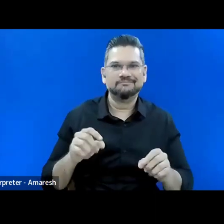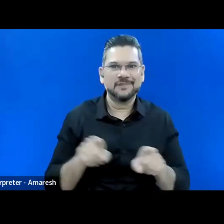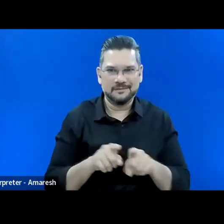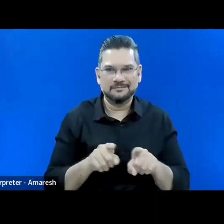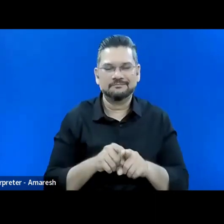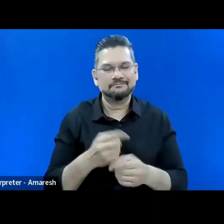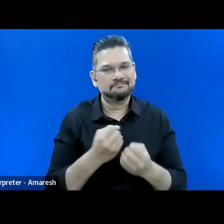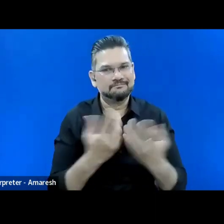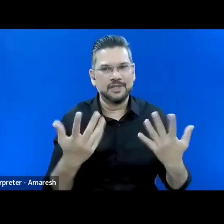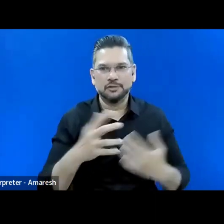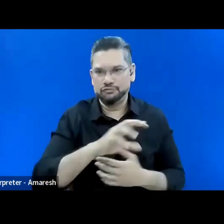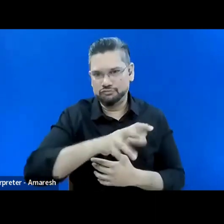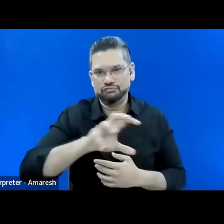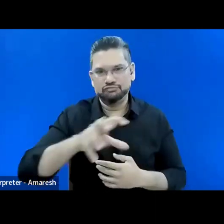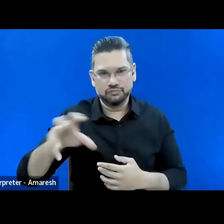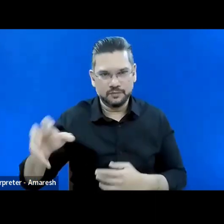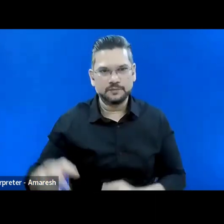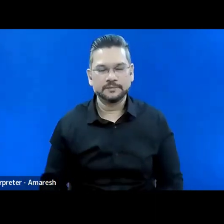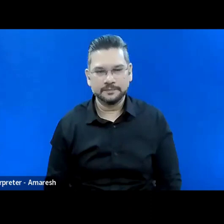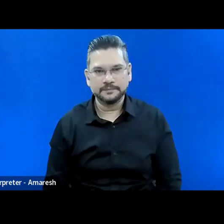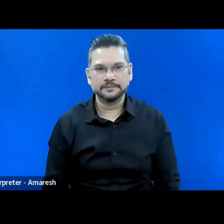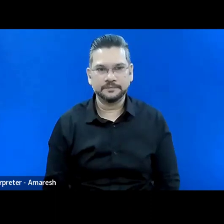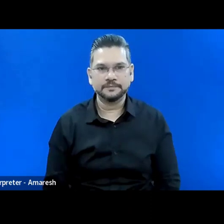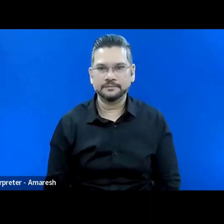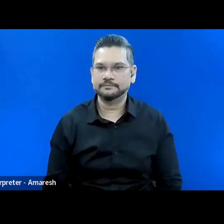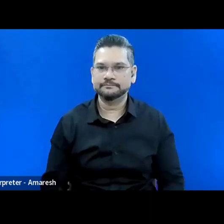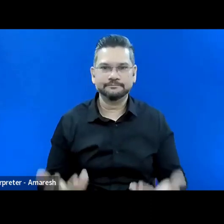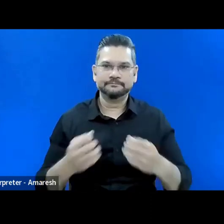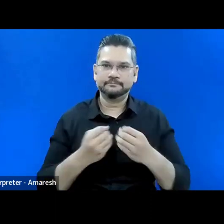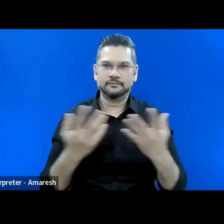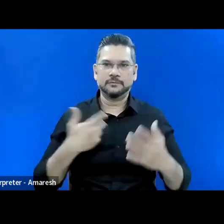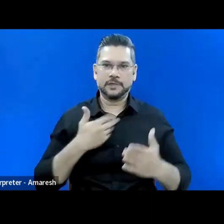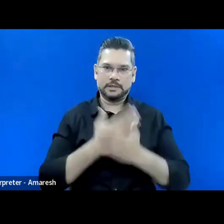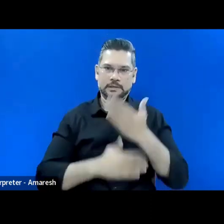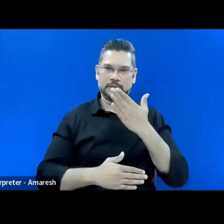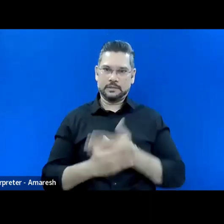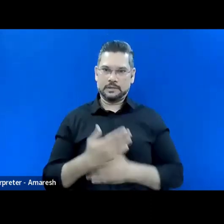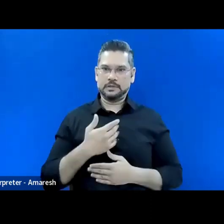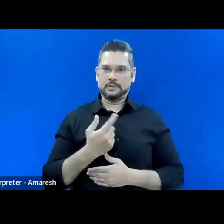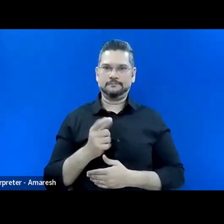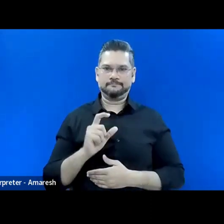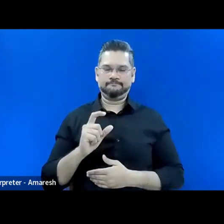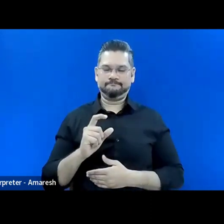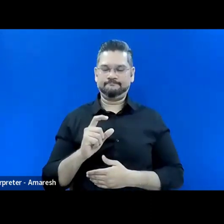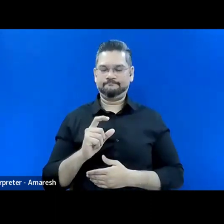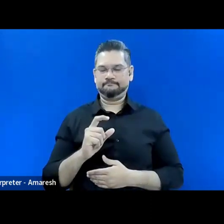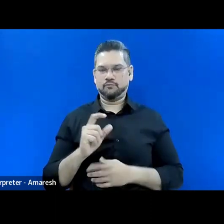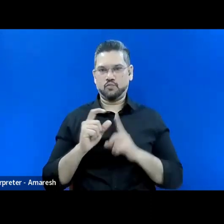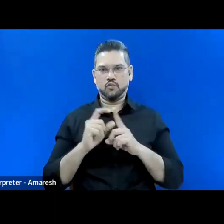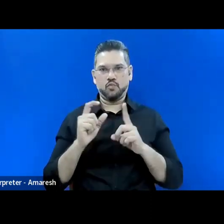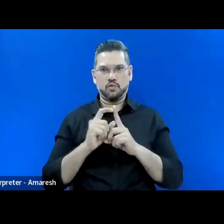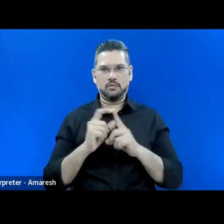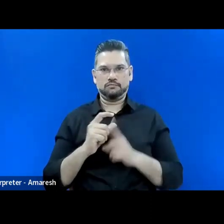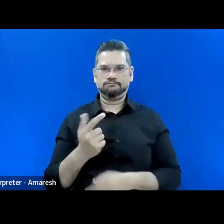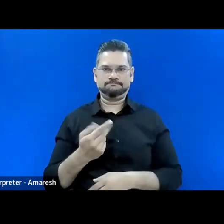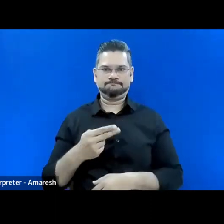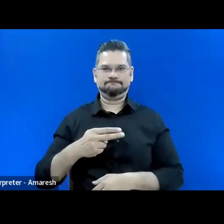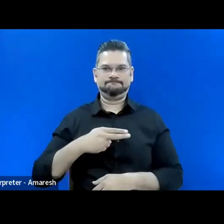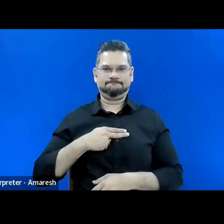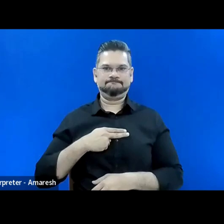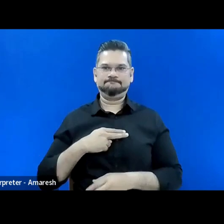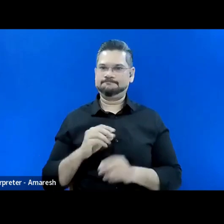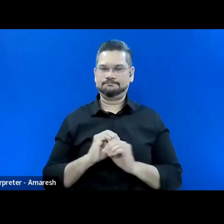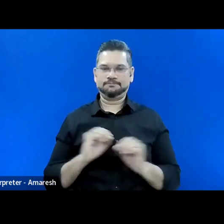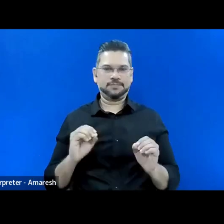And we are not given the identification of a person with disability. And yes, there is a need to work